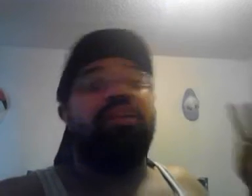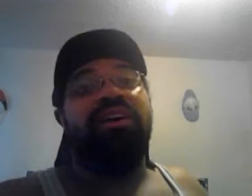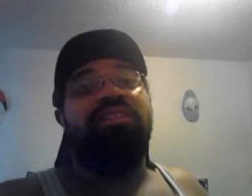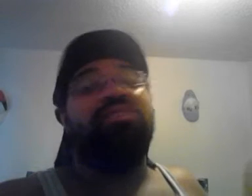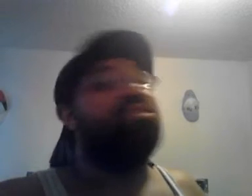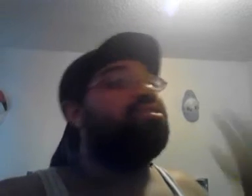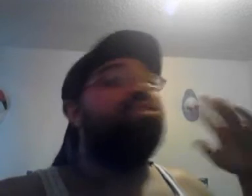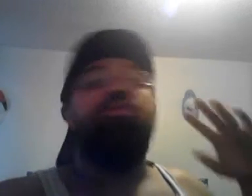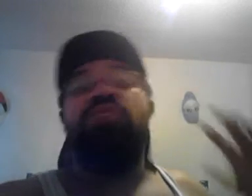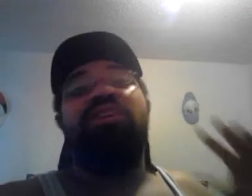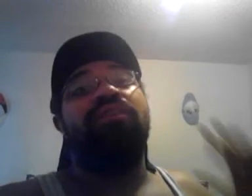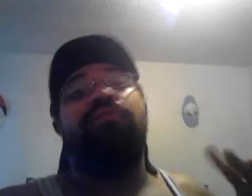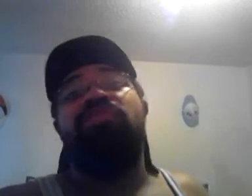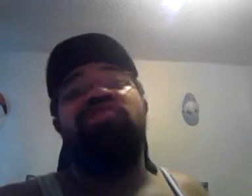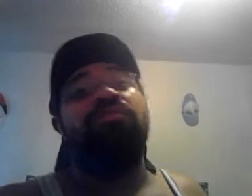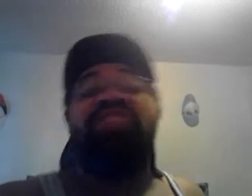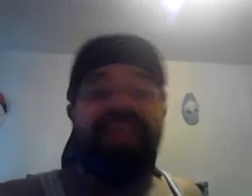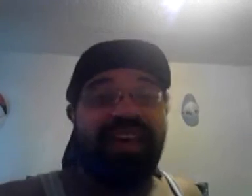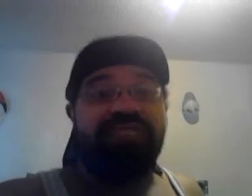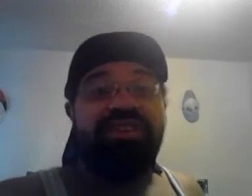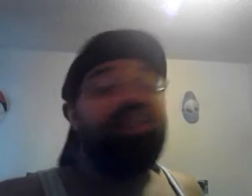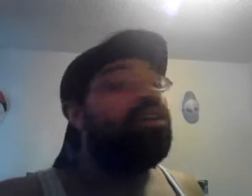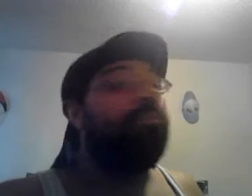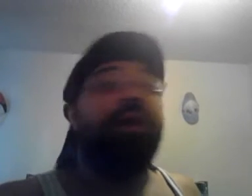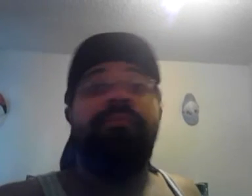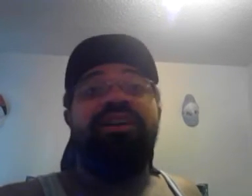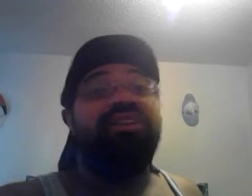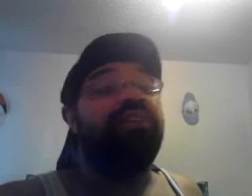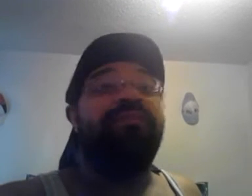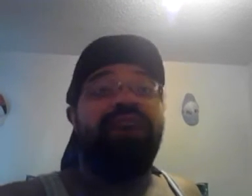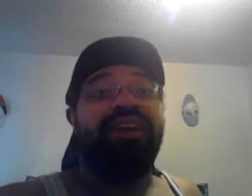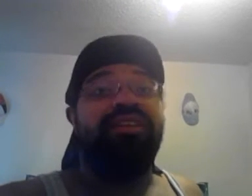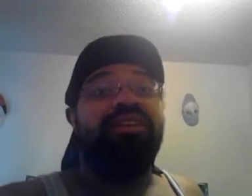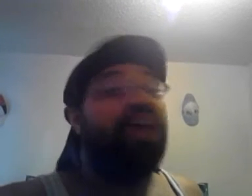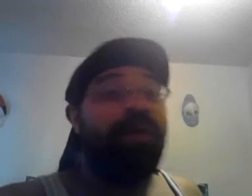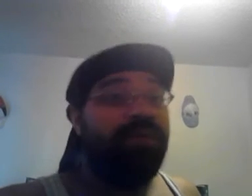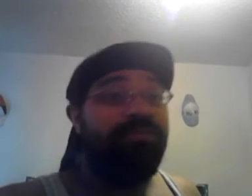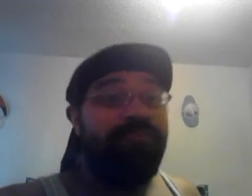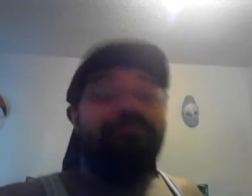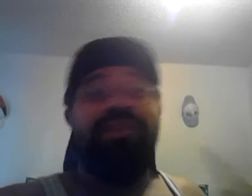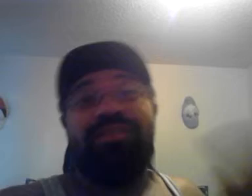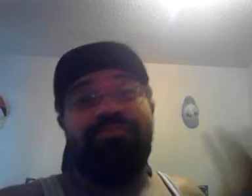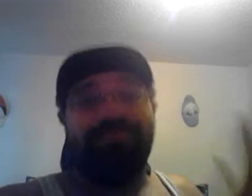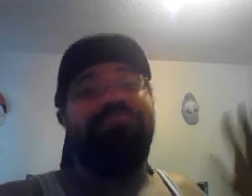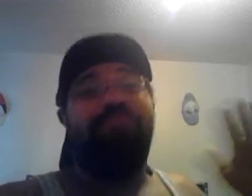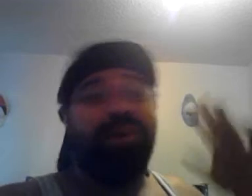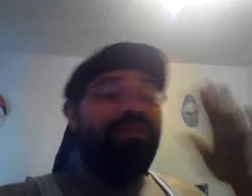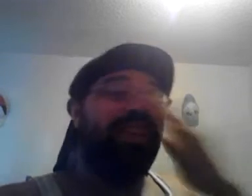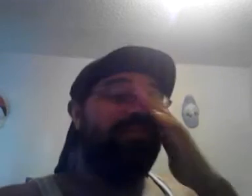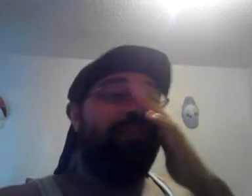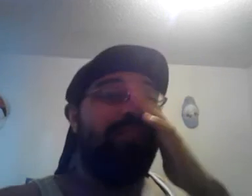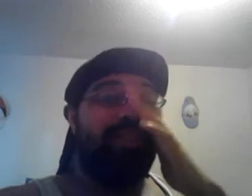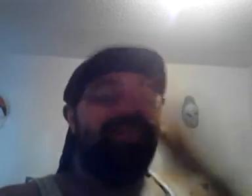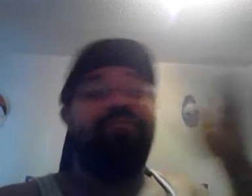other sister, we come from the Generation X. My mother and my father, I mean, my mother, what I mean is my mother and my